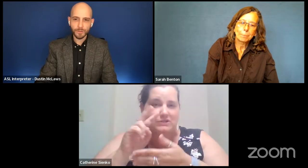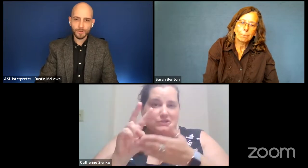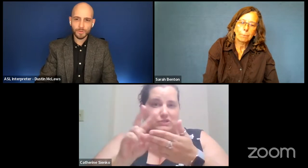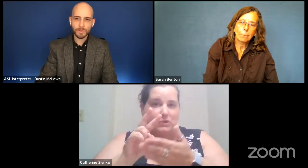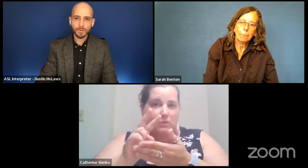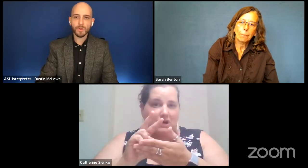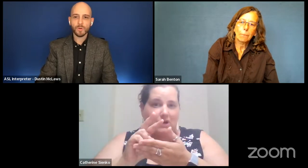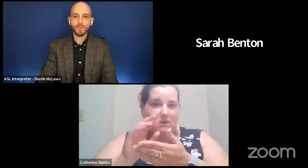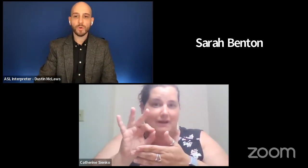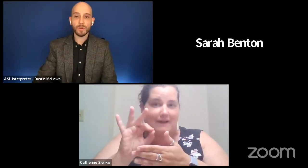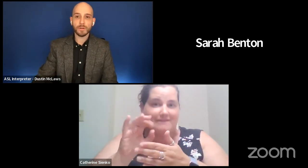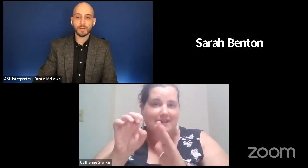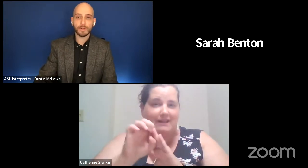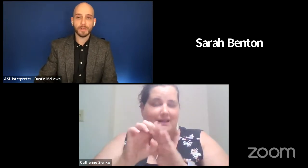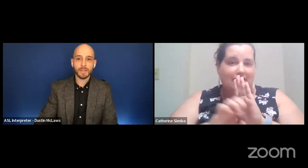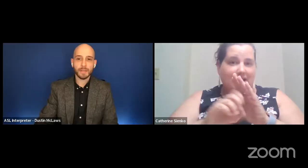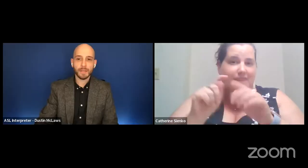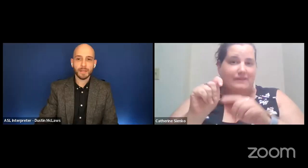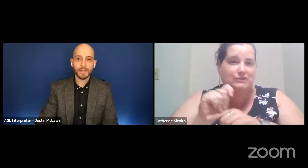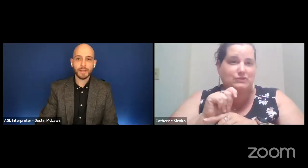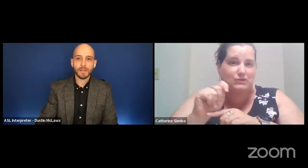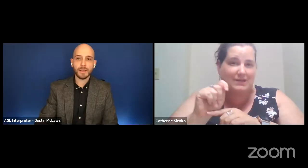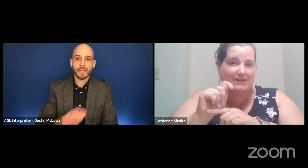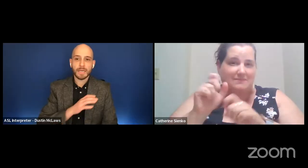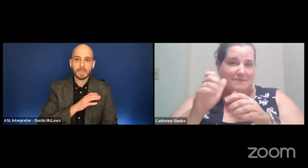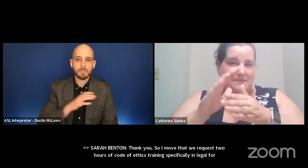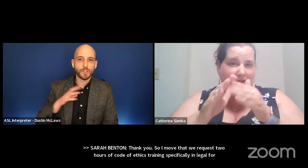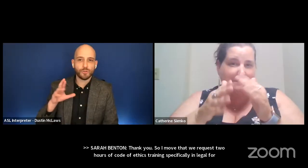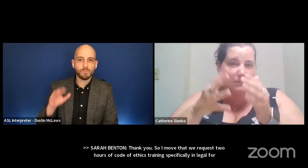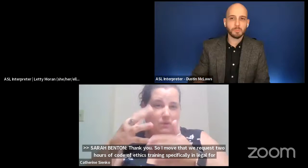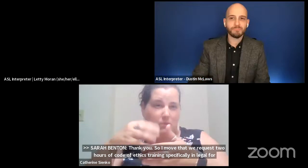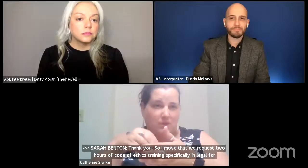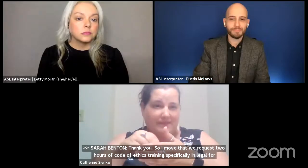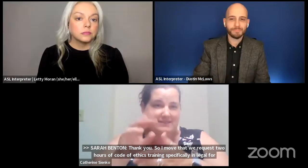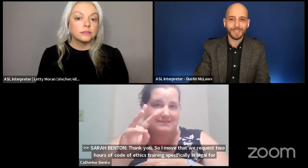This is Thank you. Commissioner Brimhall. I second that motion.